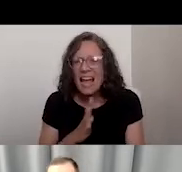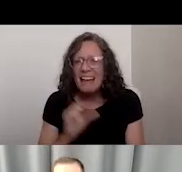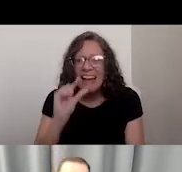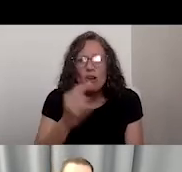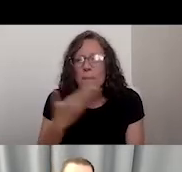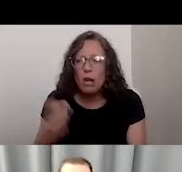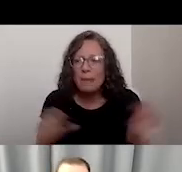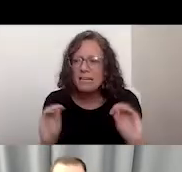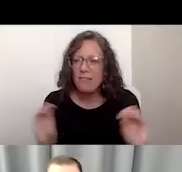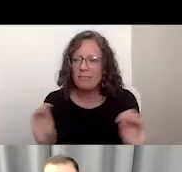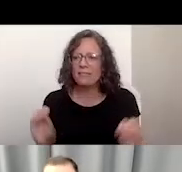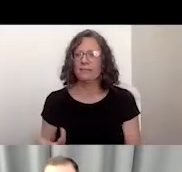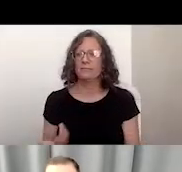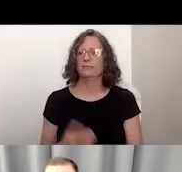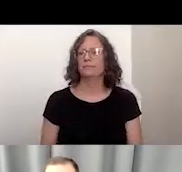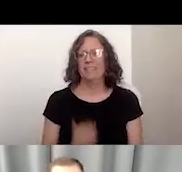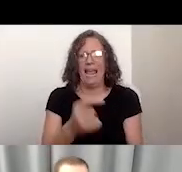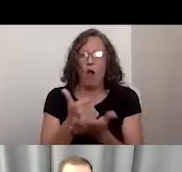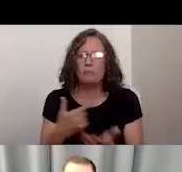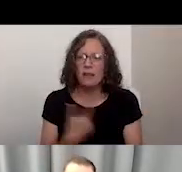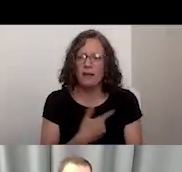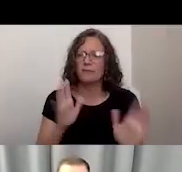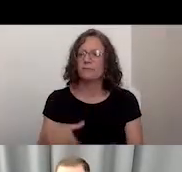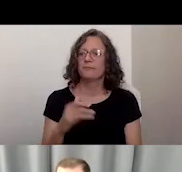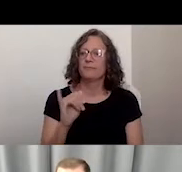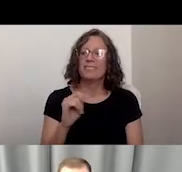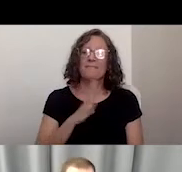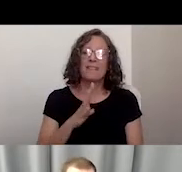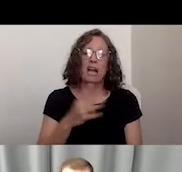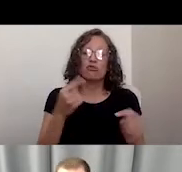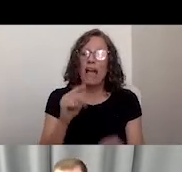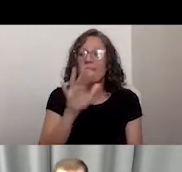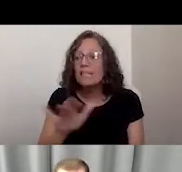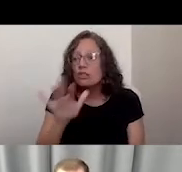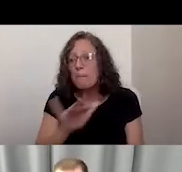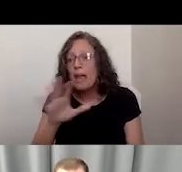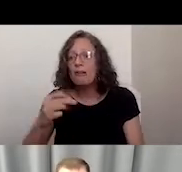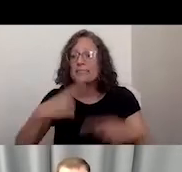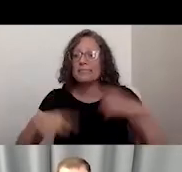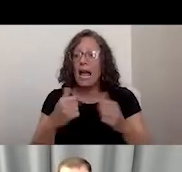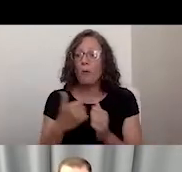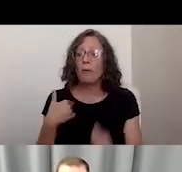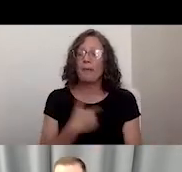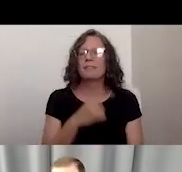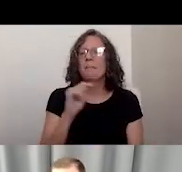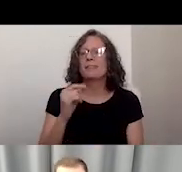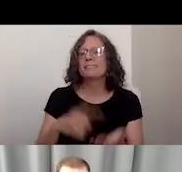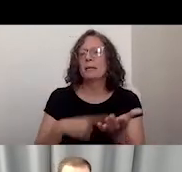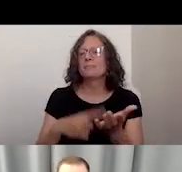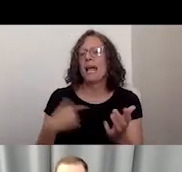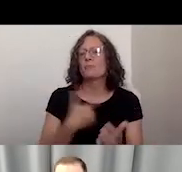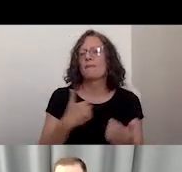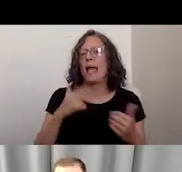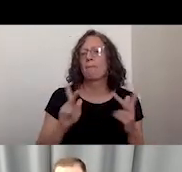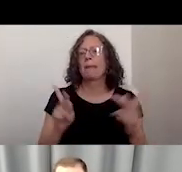And don't say, oh, I'm sorry, I only know a few signs. Look, a little bit's better than nothing. It helps us out. We appreciate it. If you can